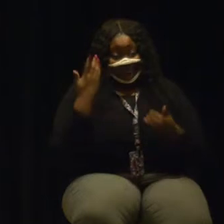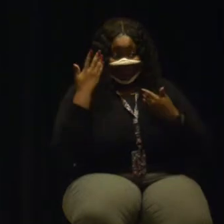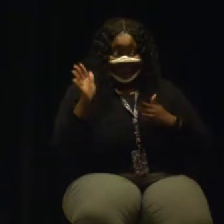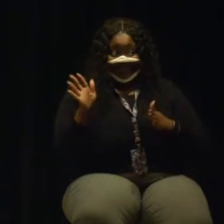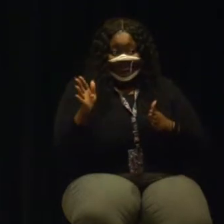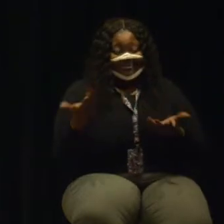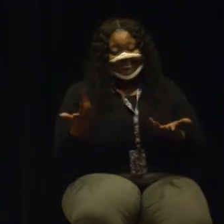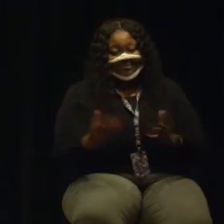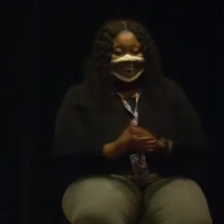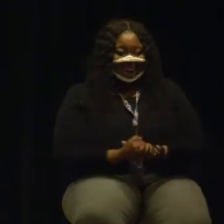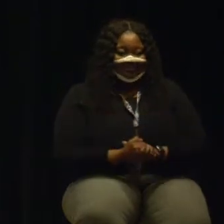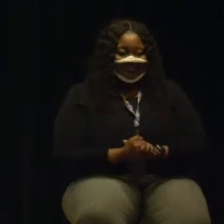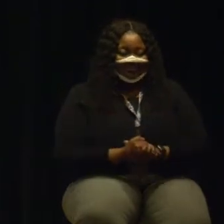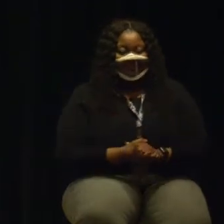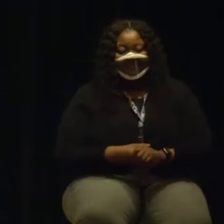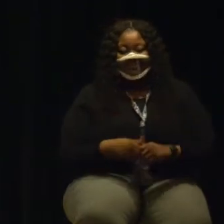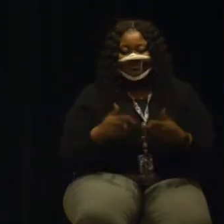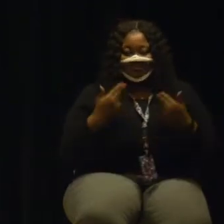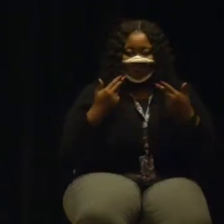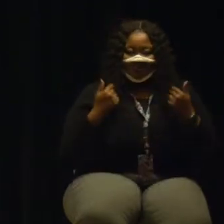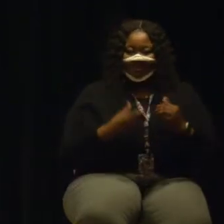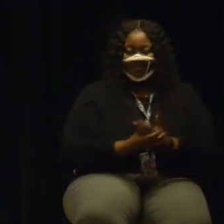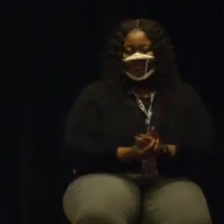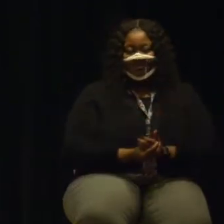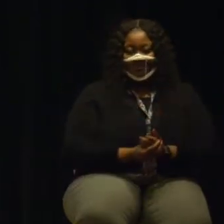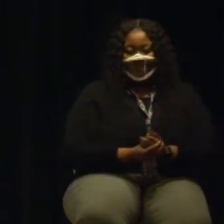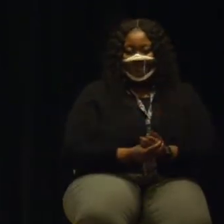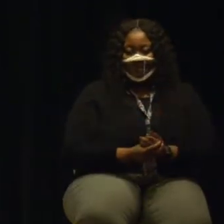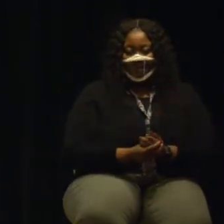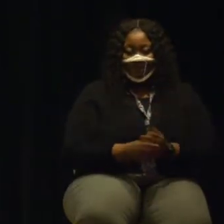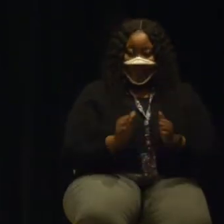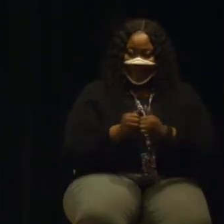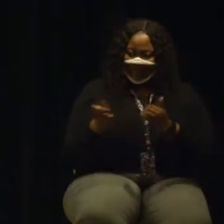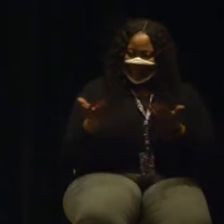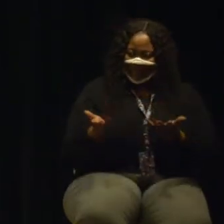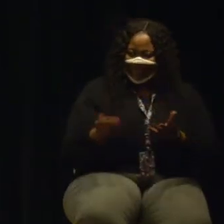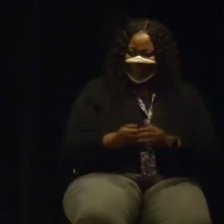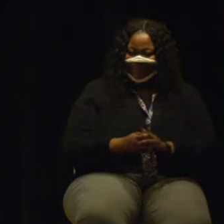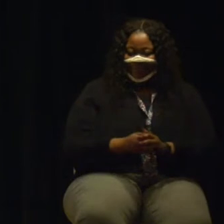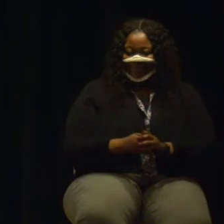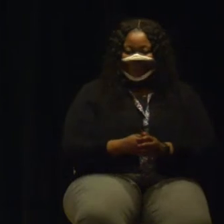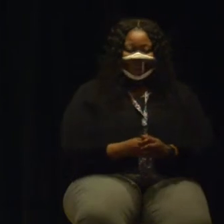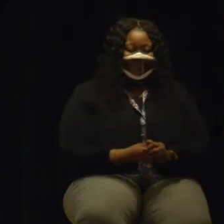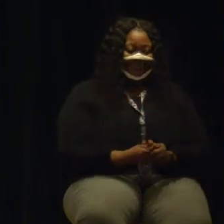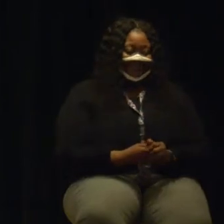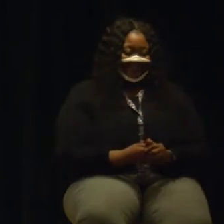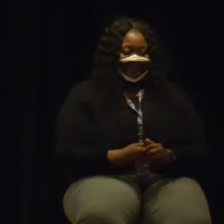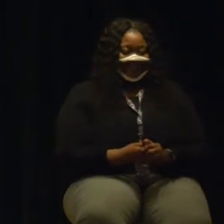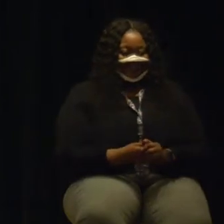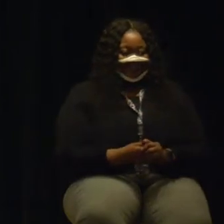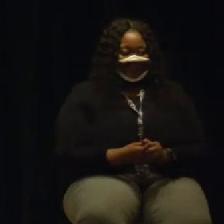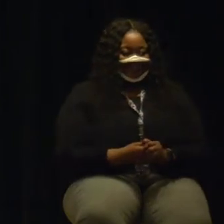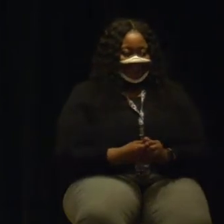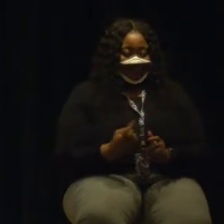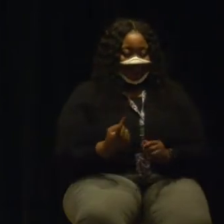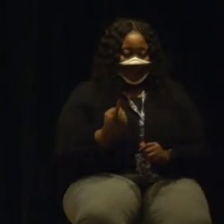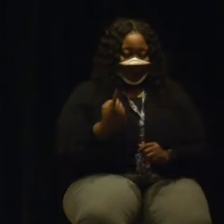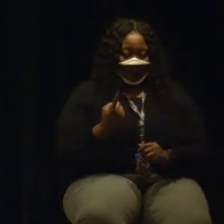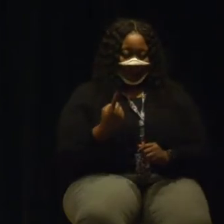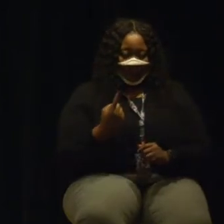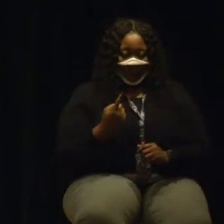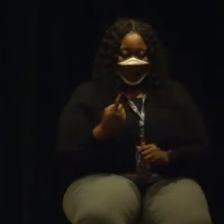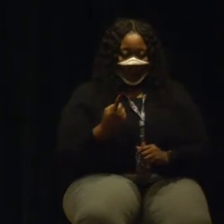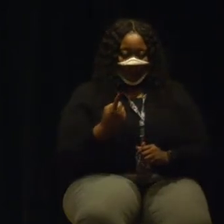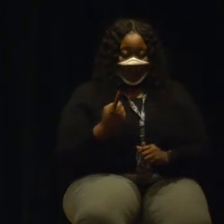my life. How did you get here? Right. Like so one of them, her name was Belle, at some point